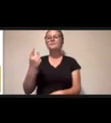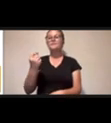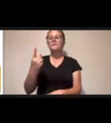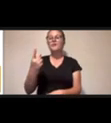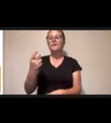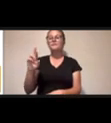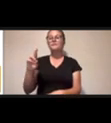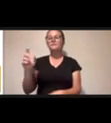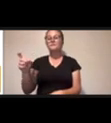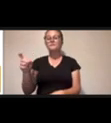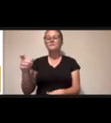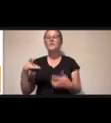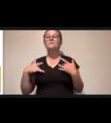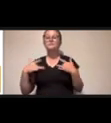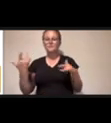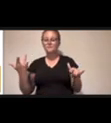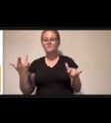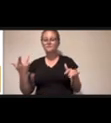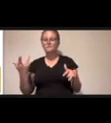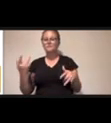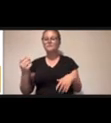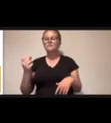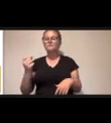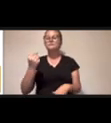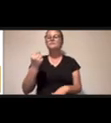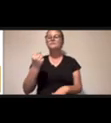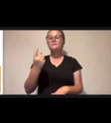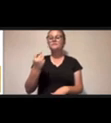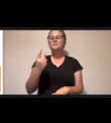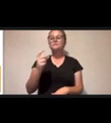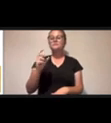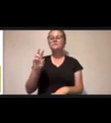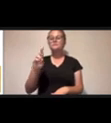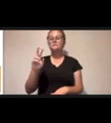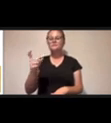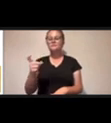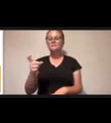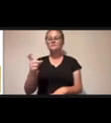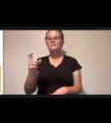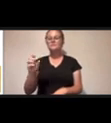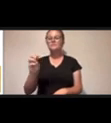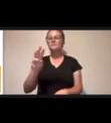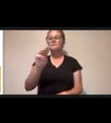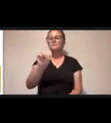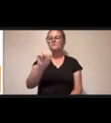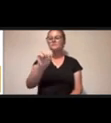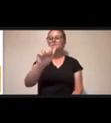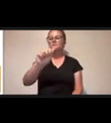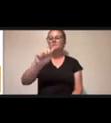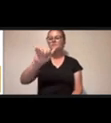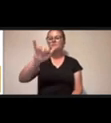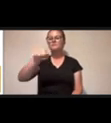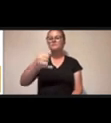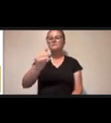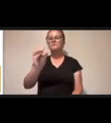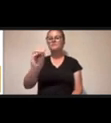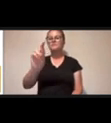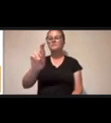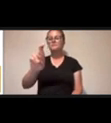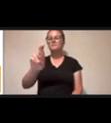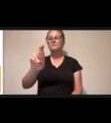11 were diagnosed with bipolar disorder. 11 were diagnosed